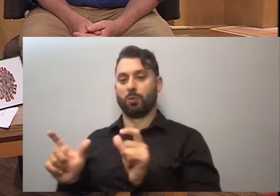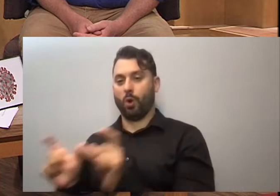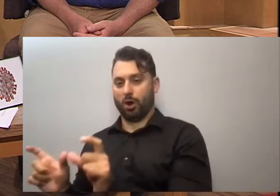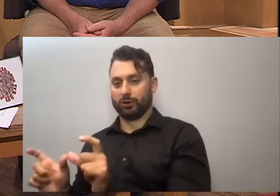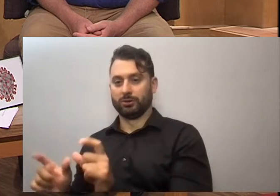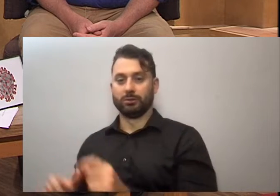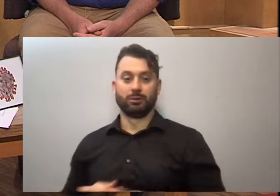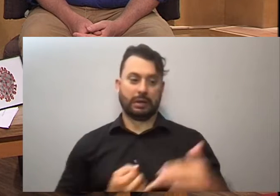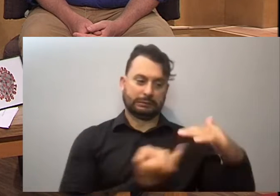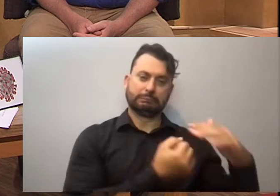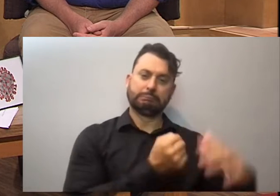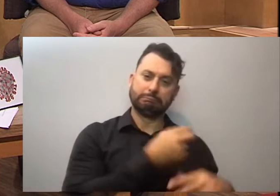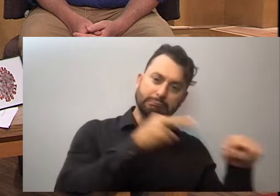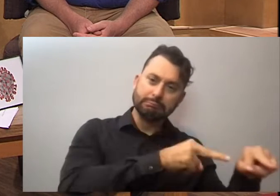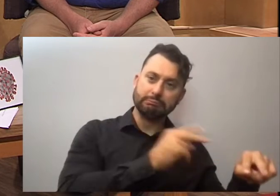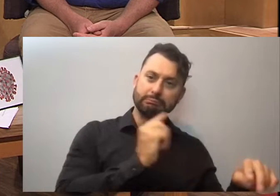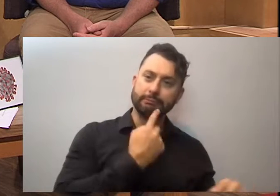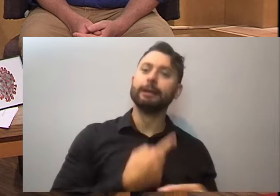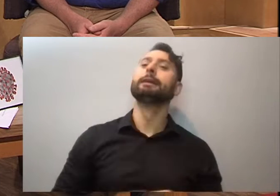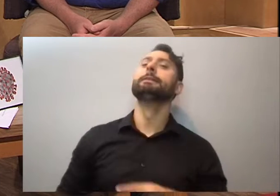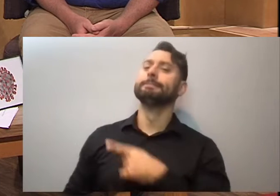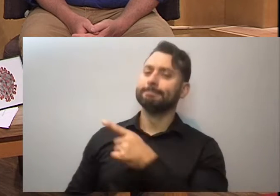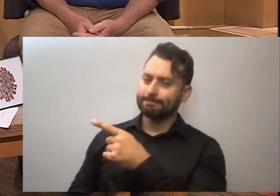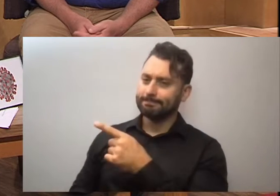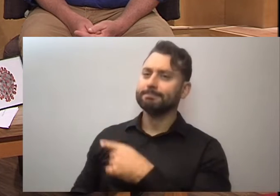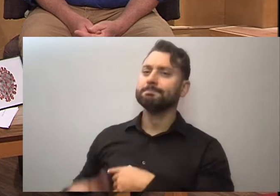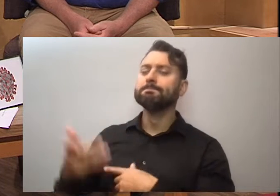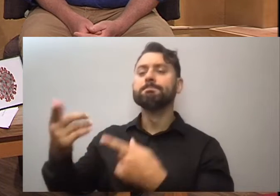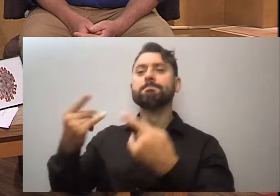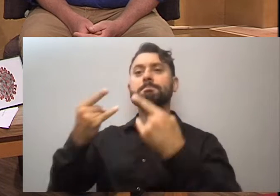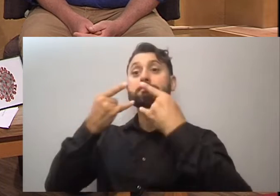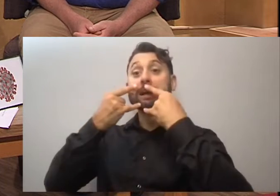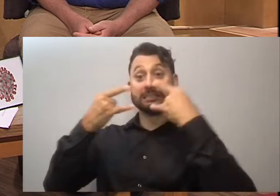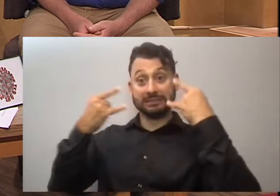So in using masks, I know it's very important,